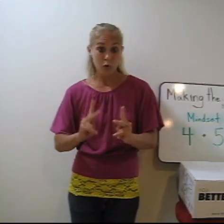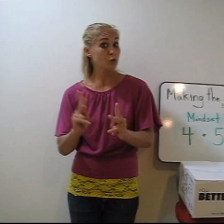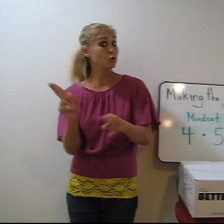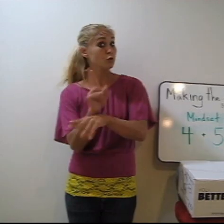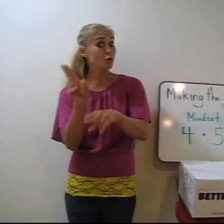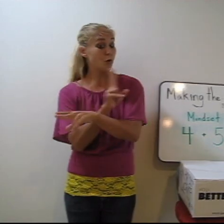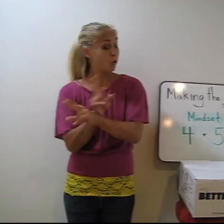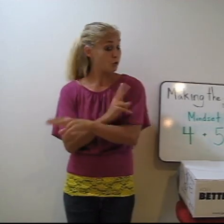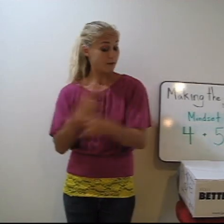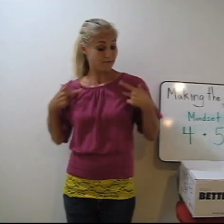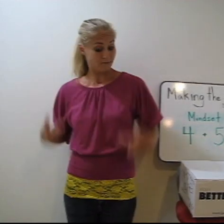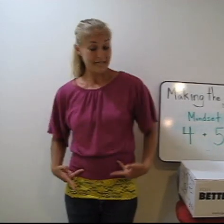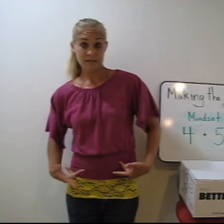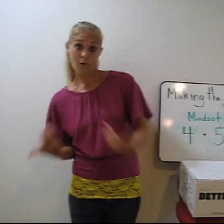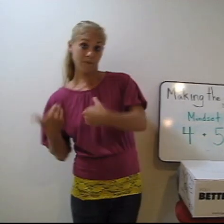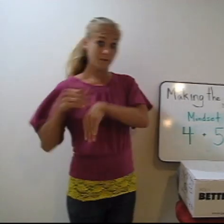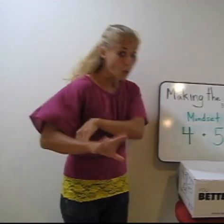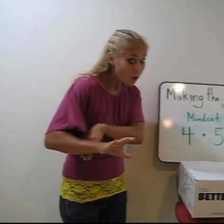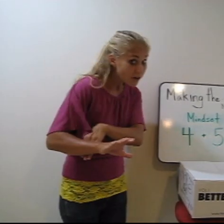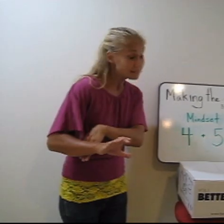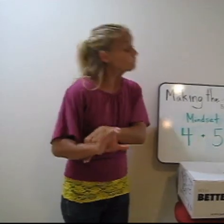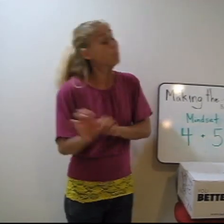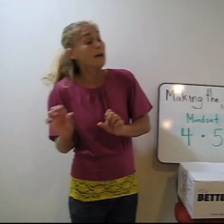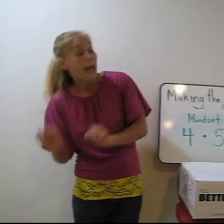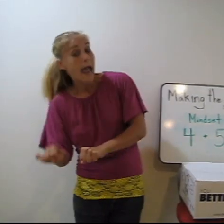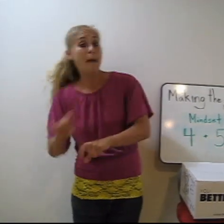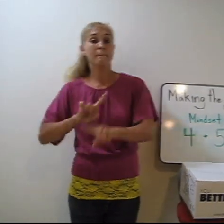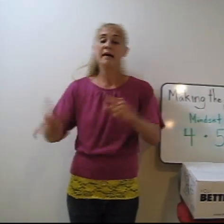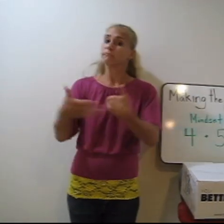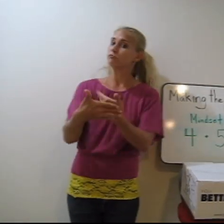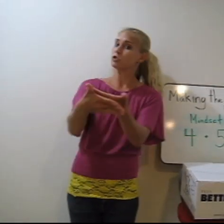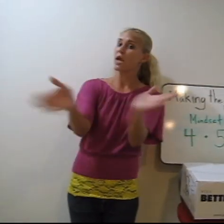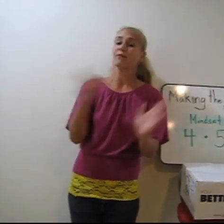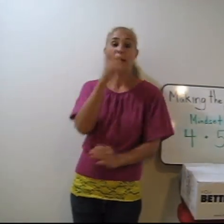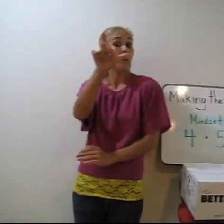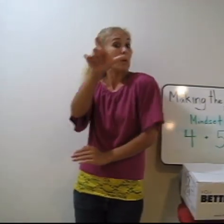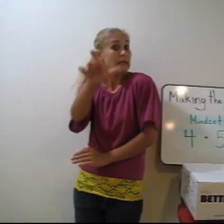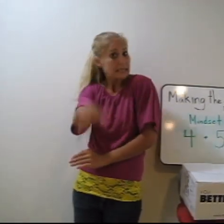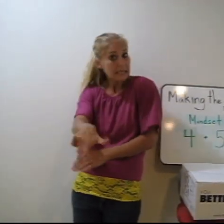force, although they are certainly not above it. They generally don't need it, however. They have more